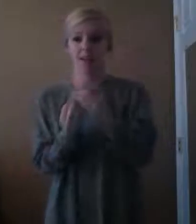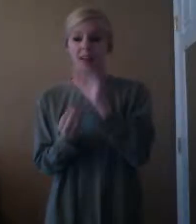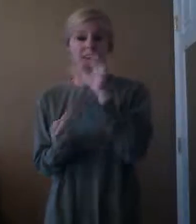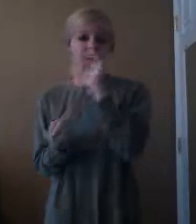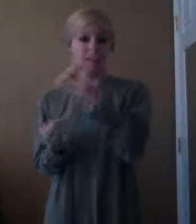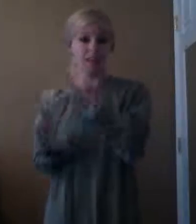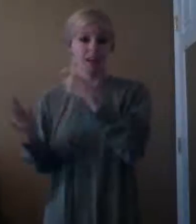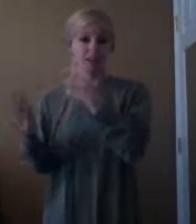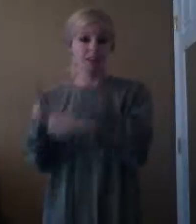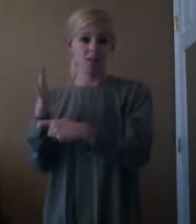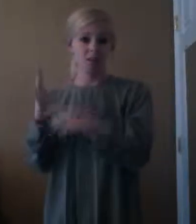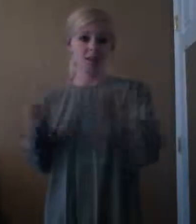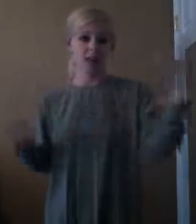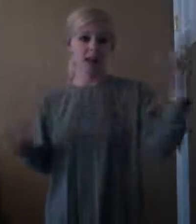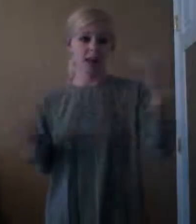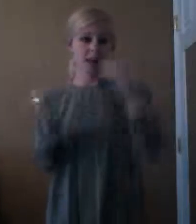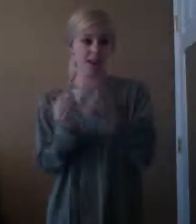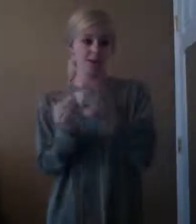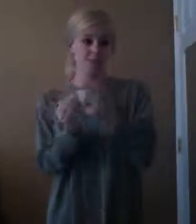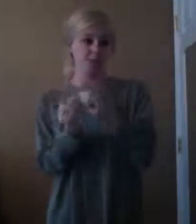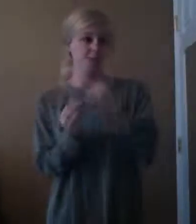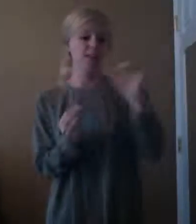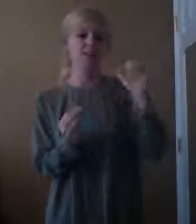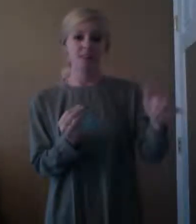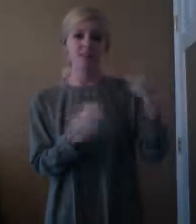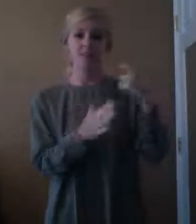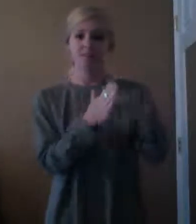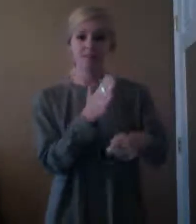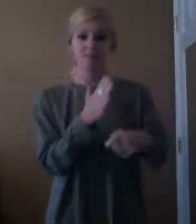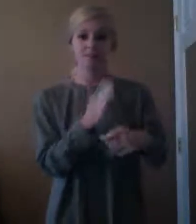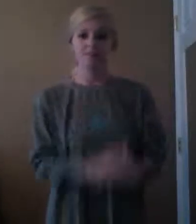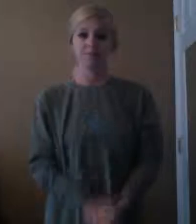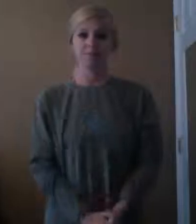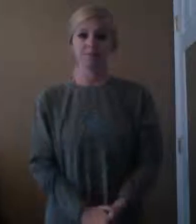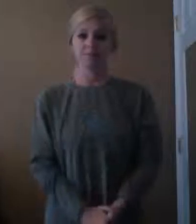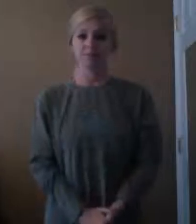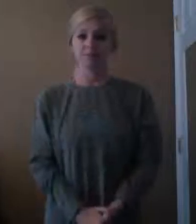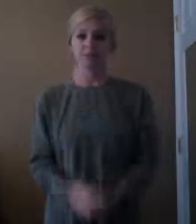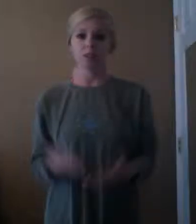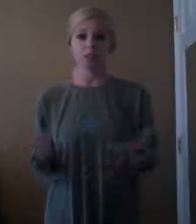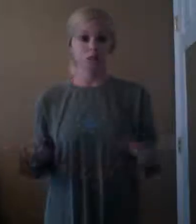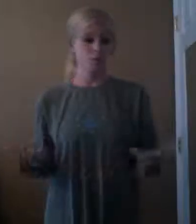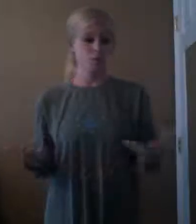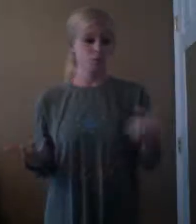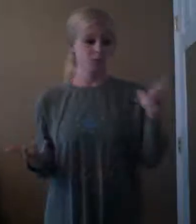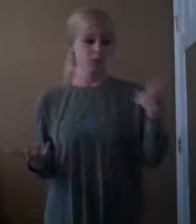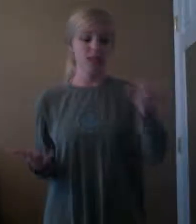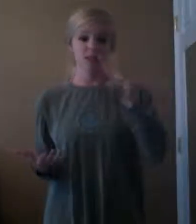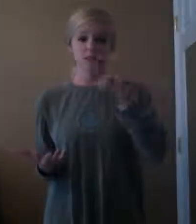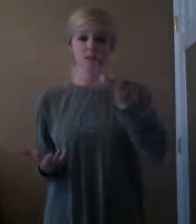with what the skateboard costs. So $72